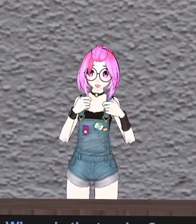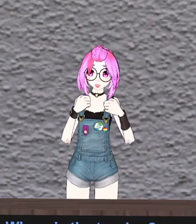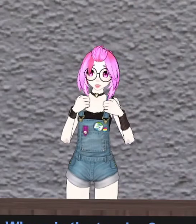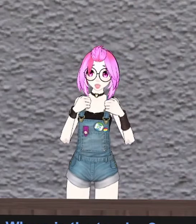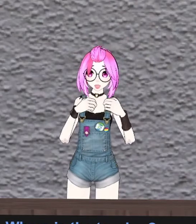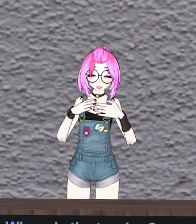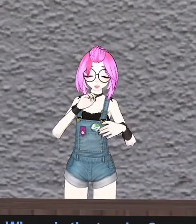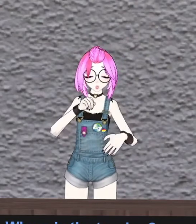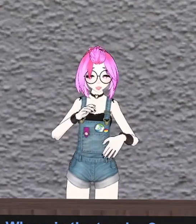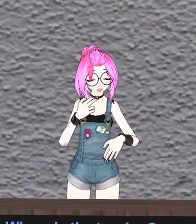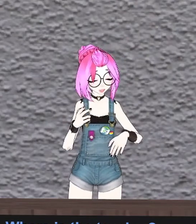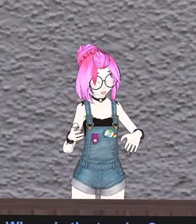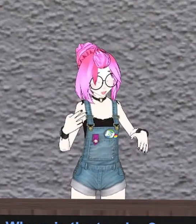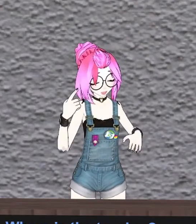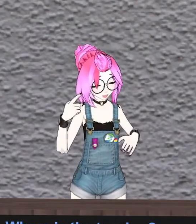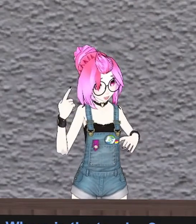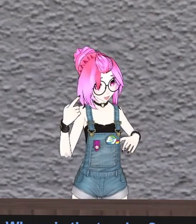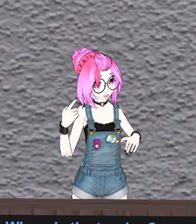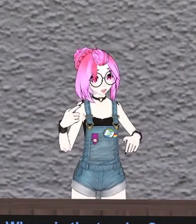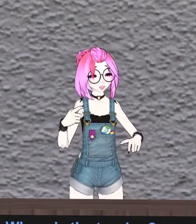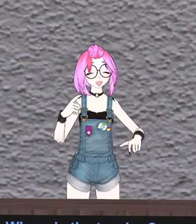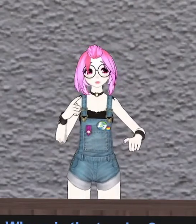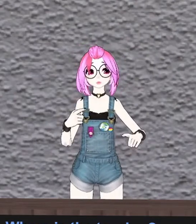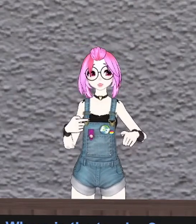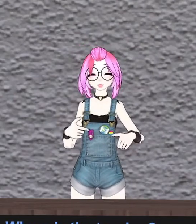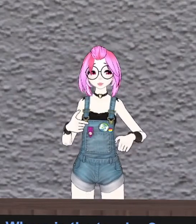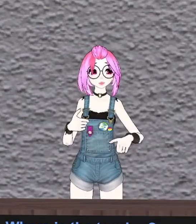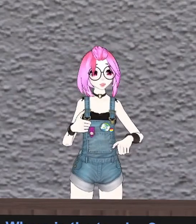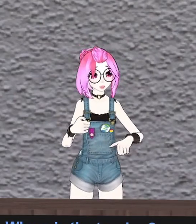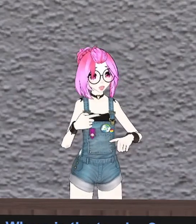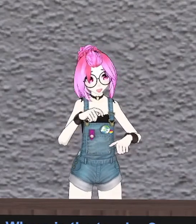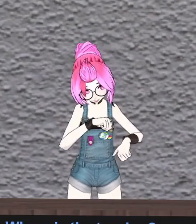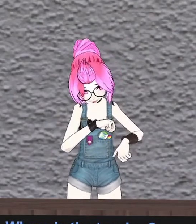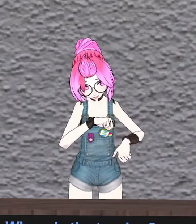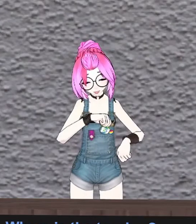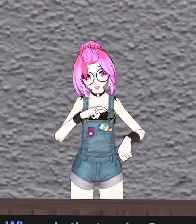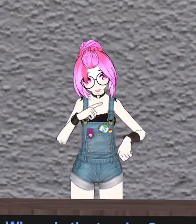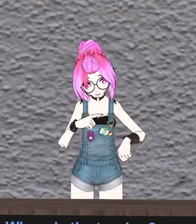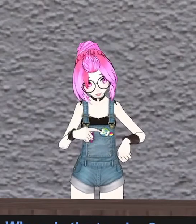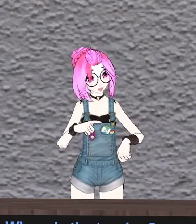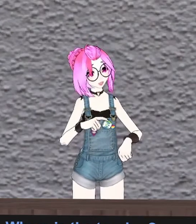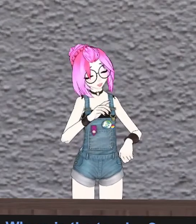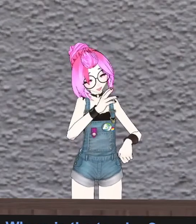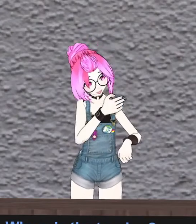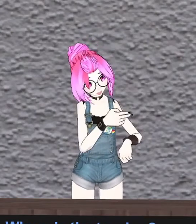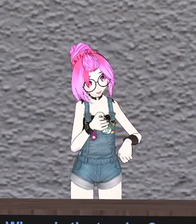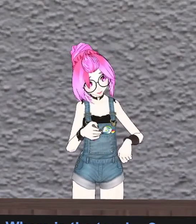with War Dragon, and he looked at me like I was crazy, because he sneezed, and I was like, "Oh, bless you," and